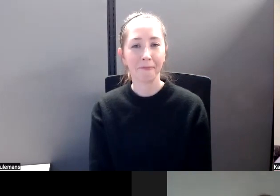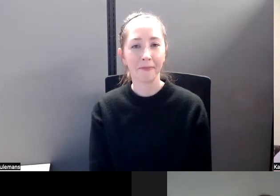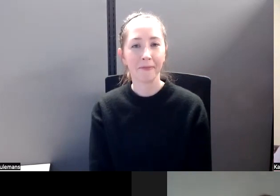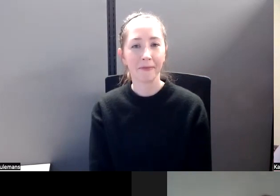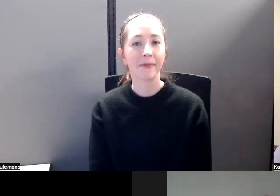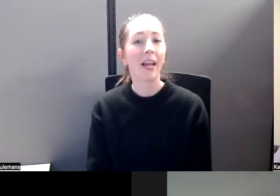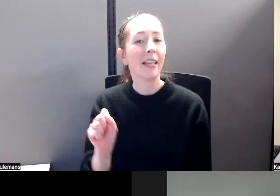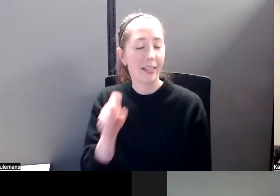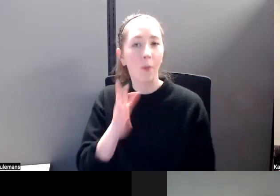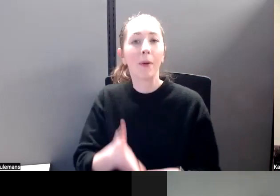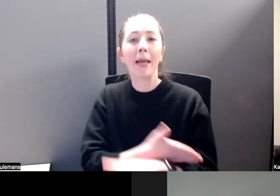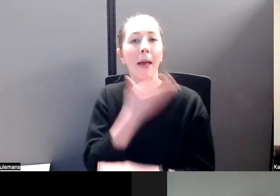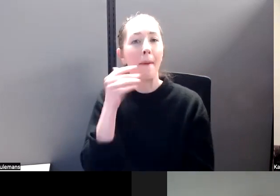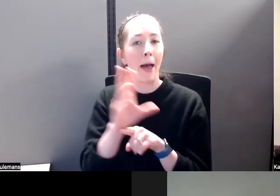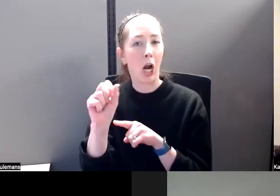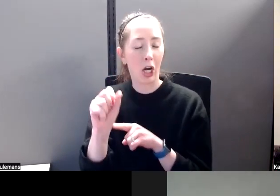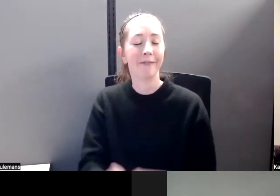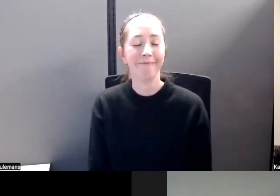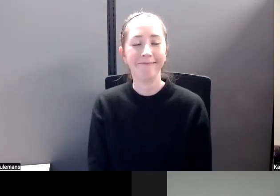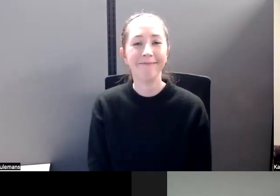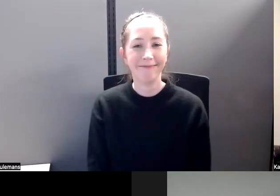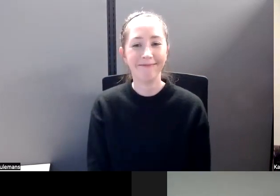got even a good better. Movie.